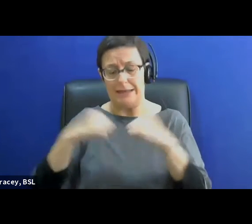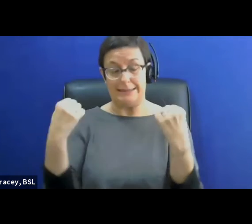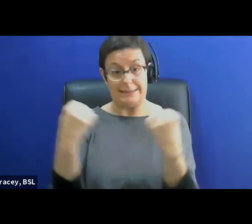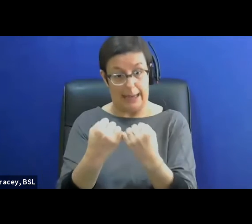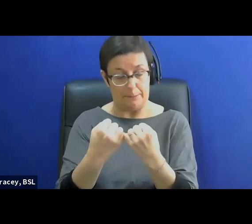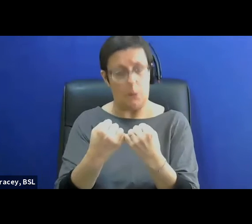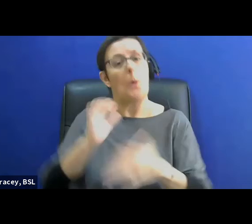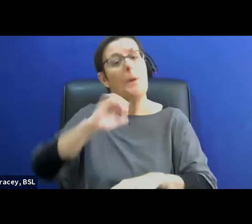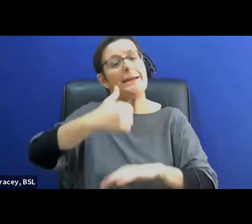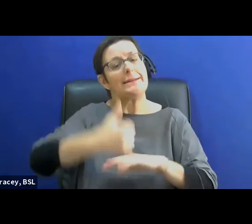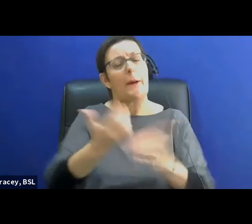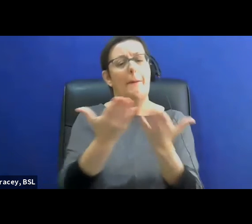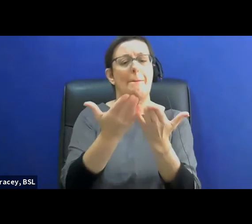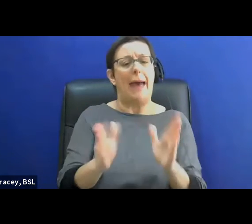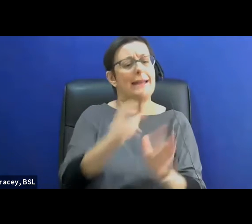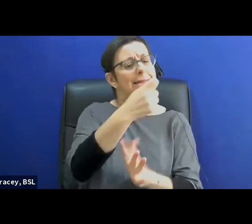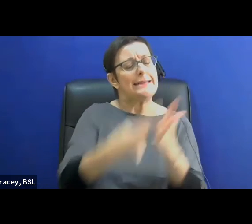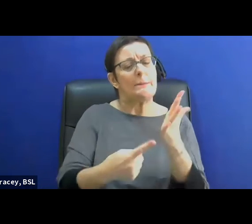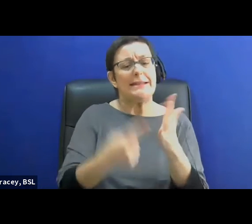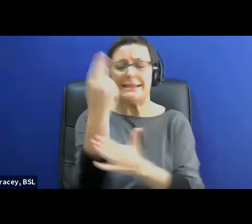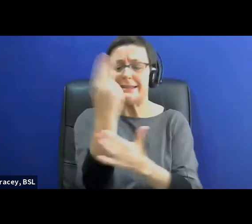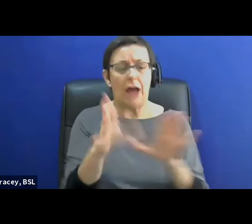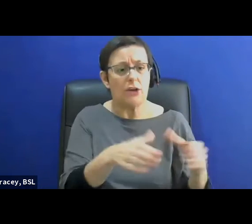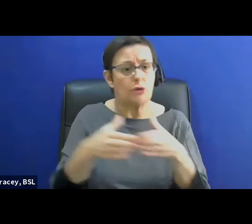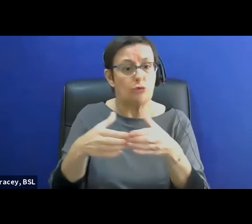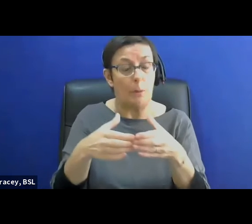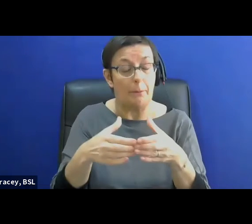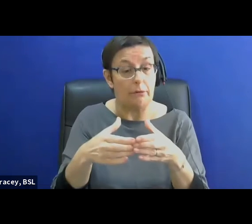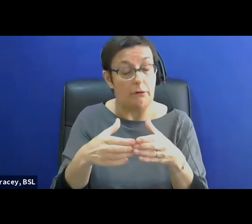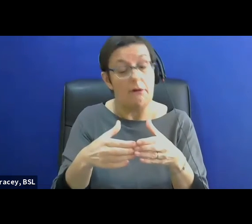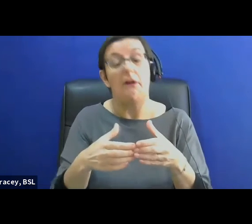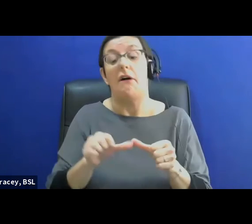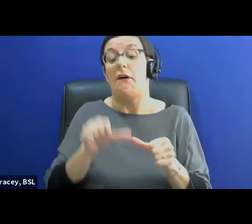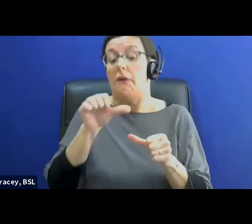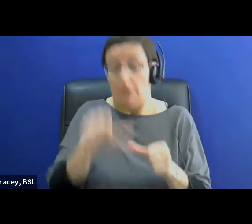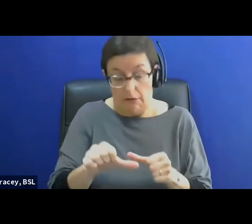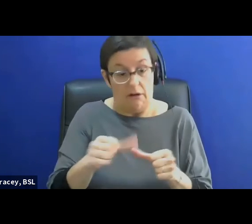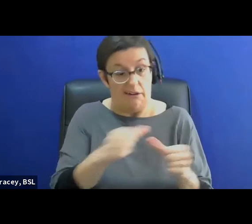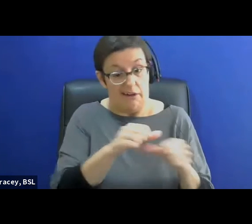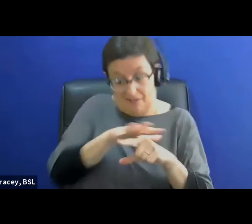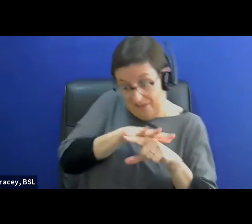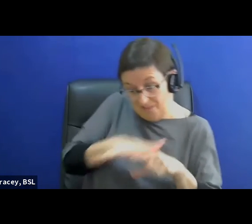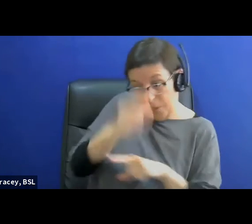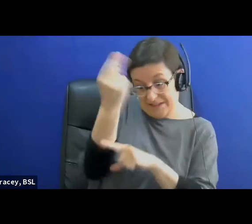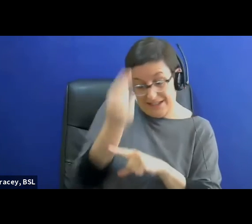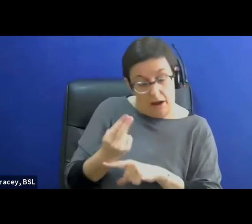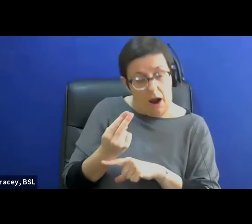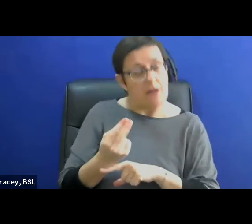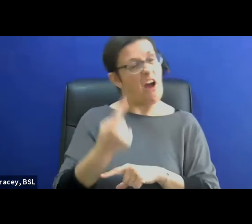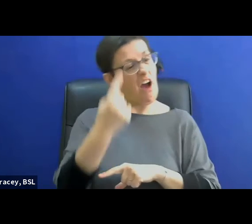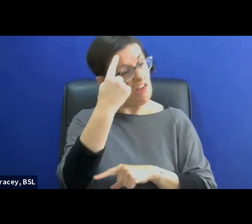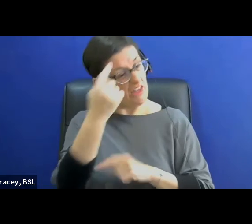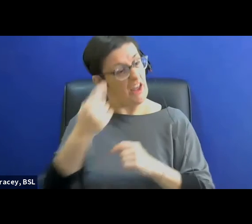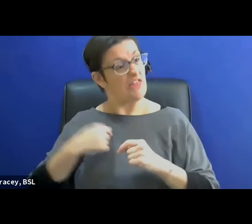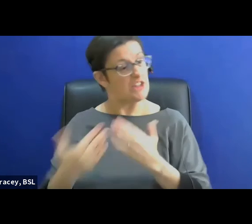group. As a result, I think the new Tottenham Stadium is probably, no, not probably, is the best